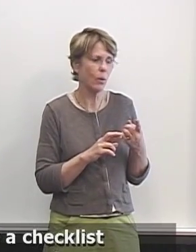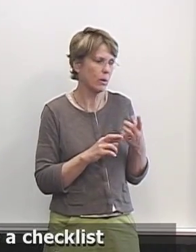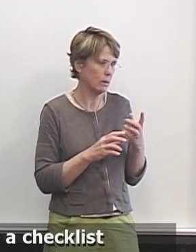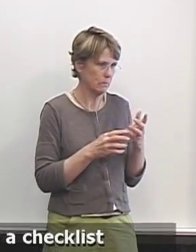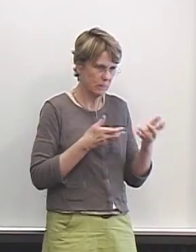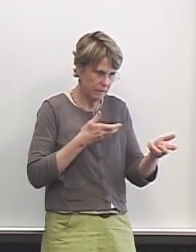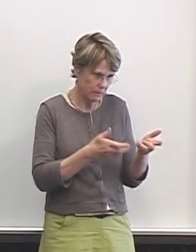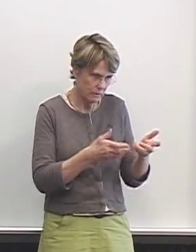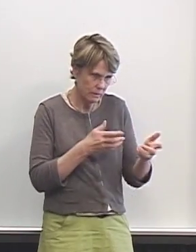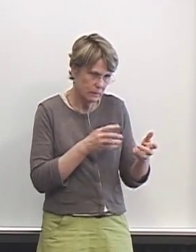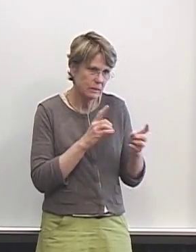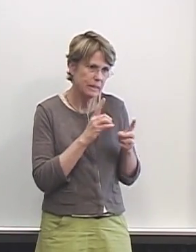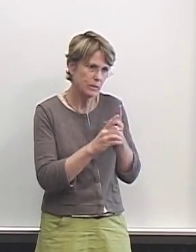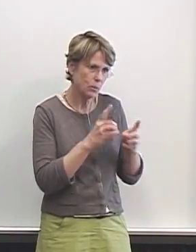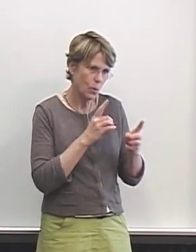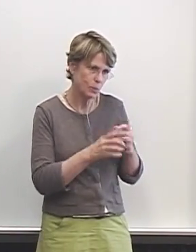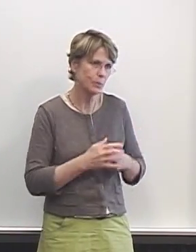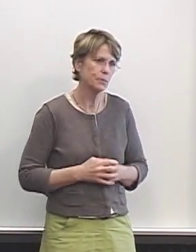form.